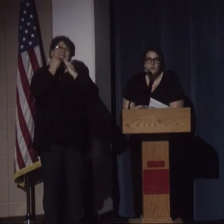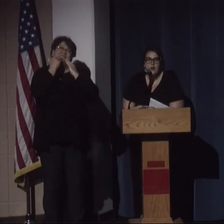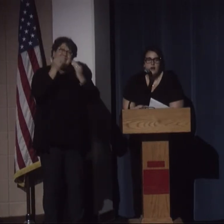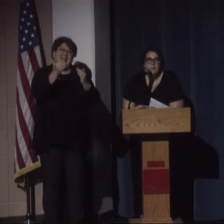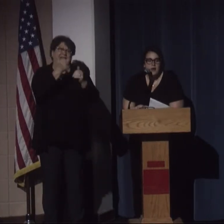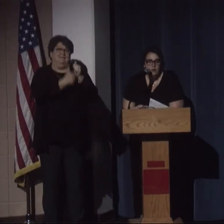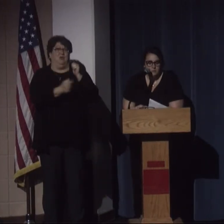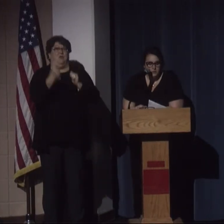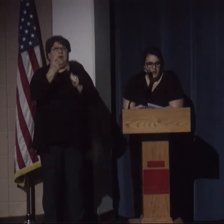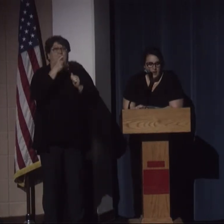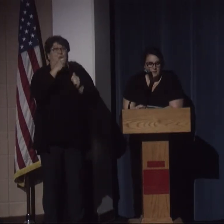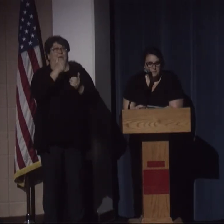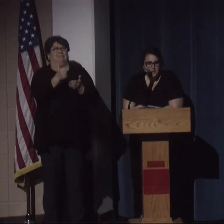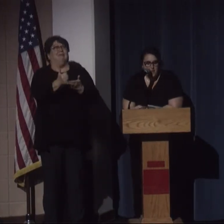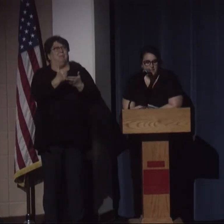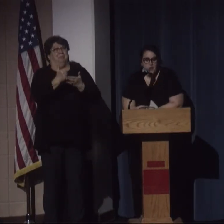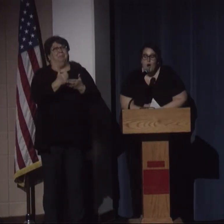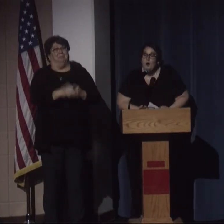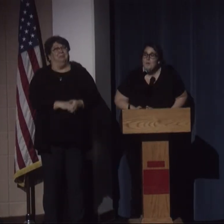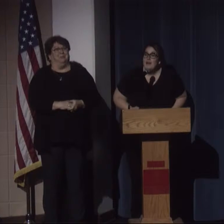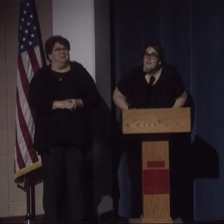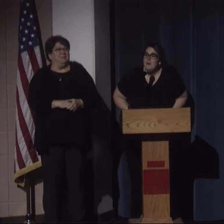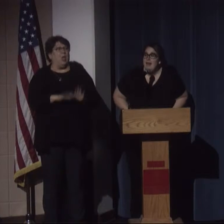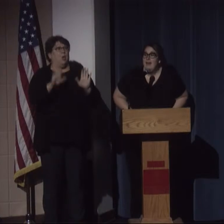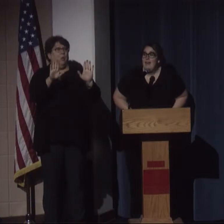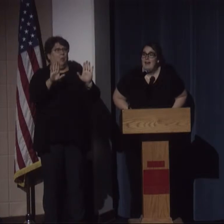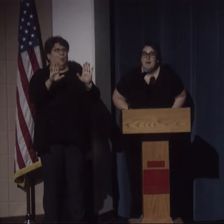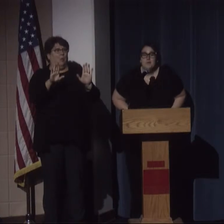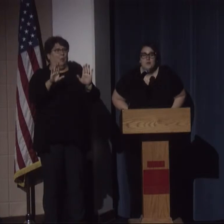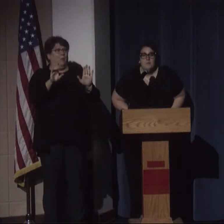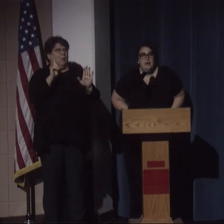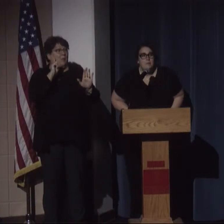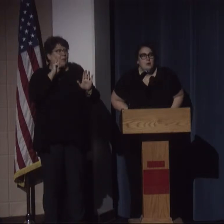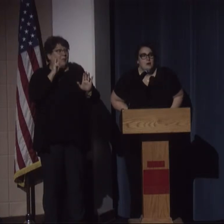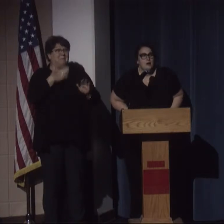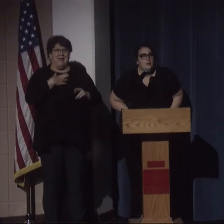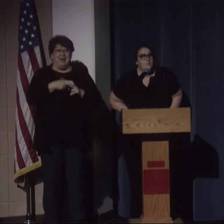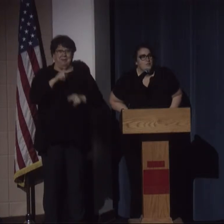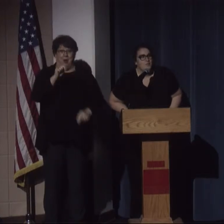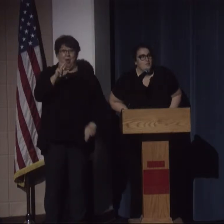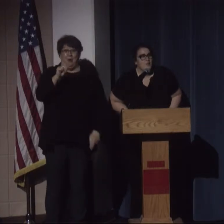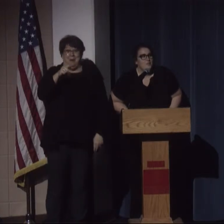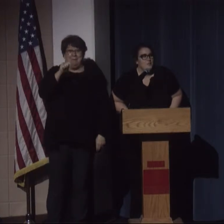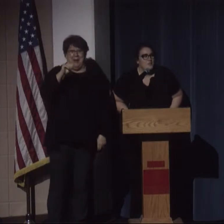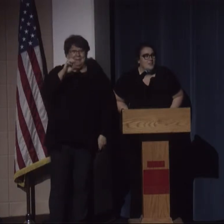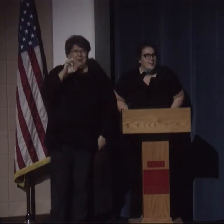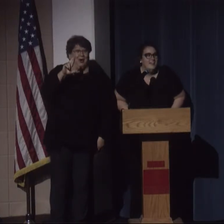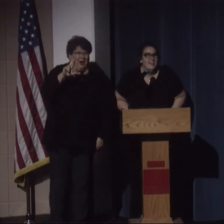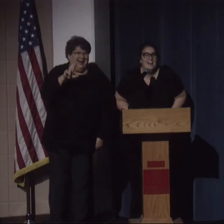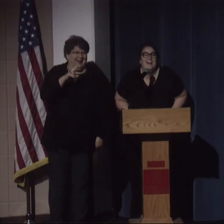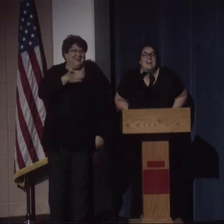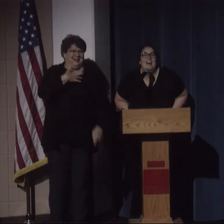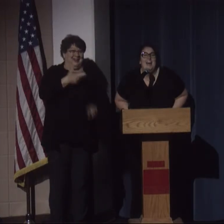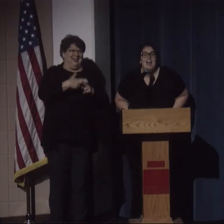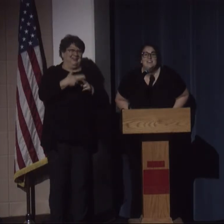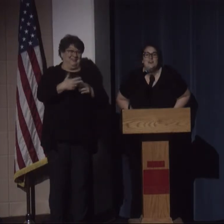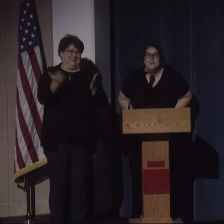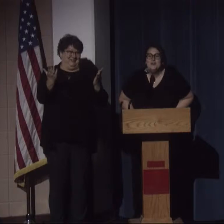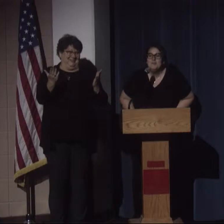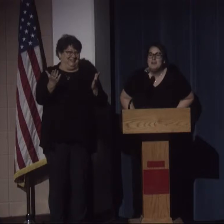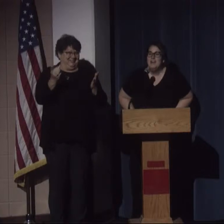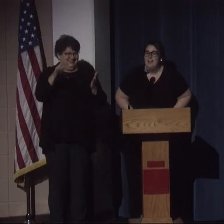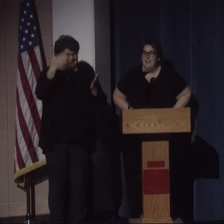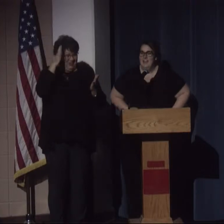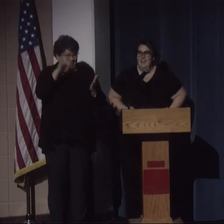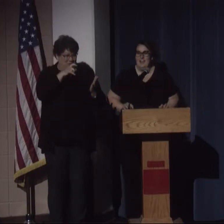who helped, okay? So, oh, by the way, I'm Laura Paymer, for those of you that don't